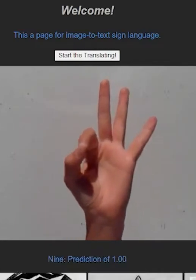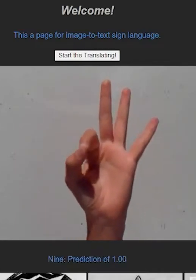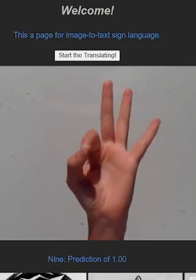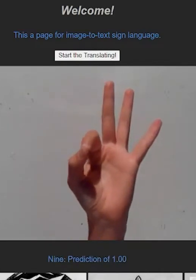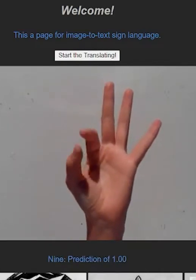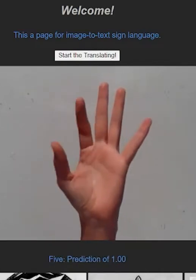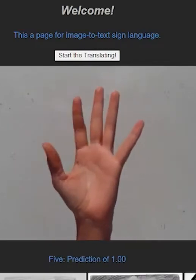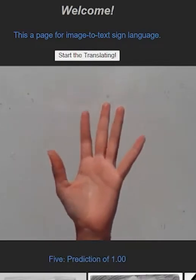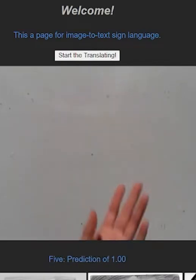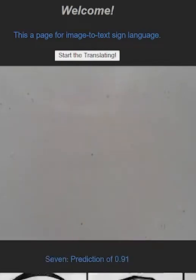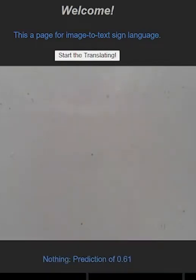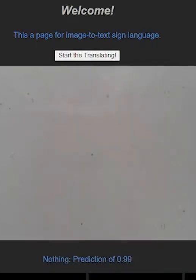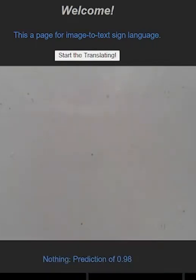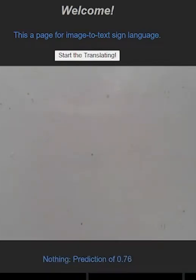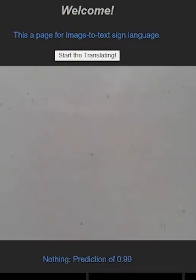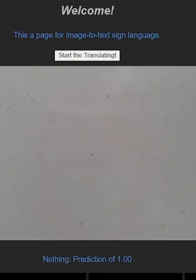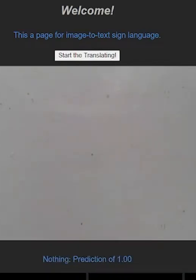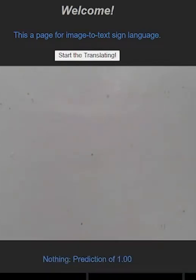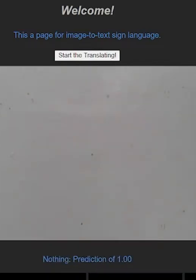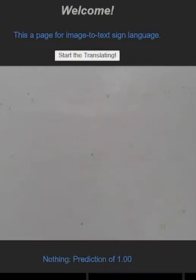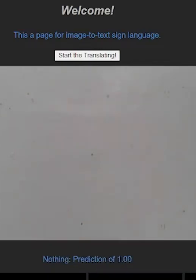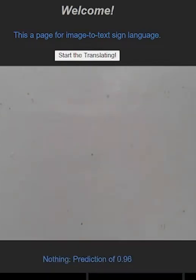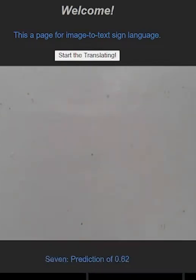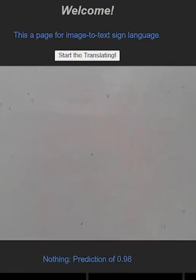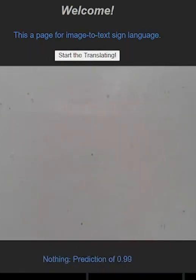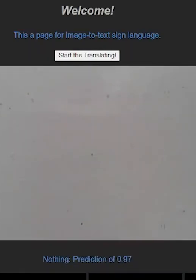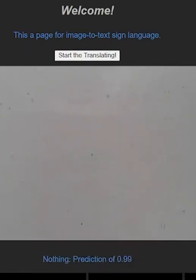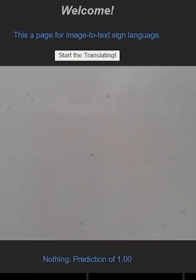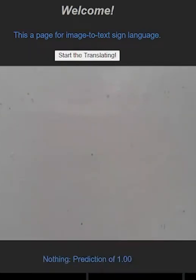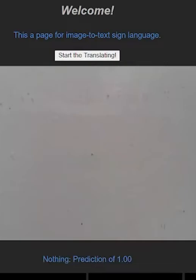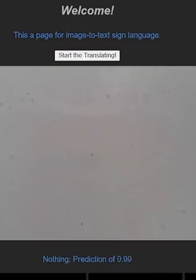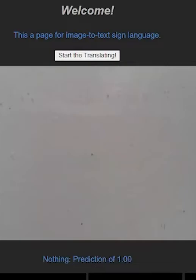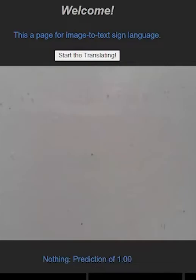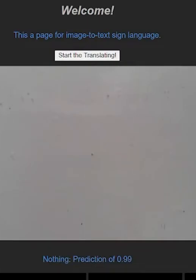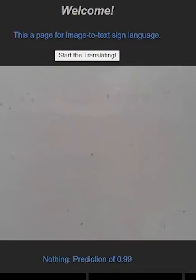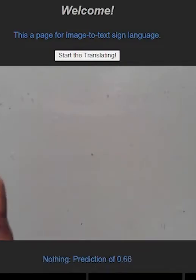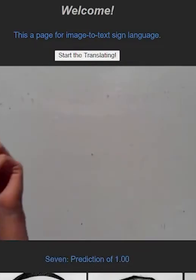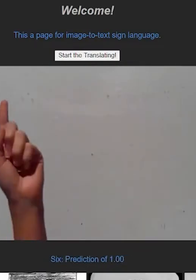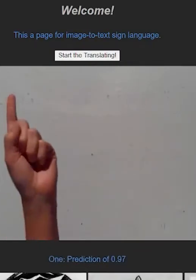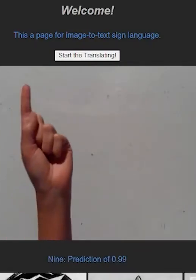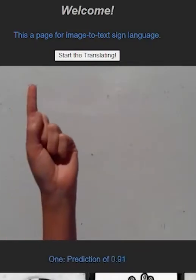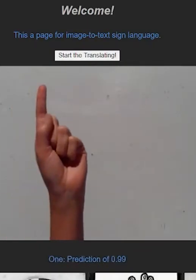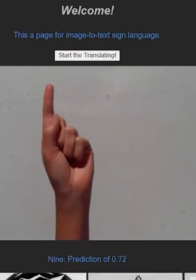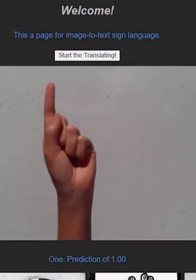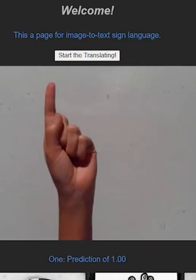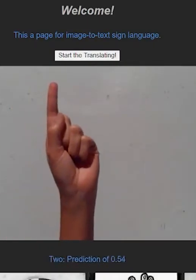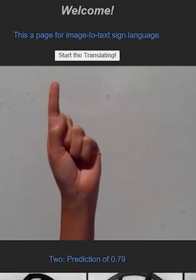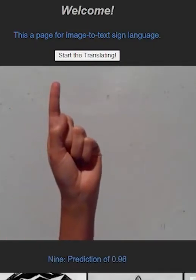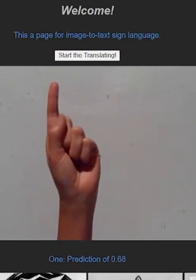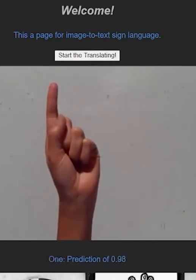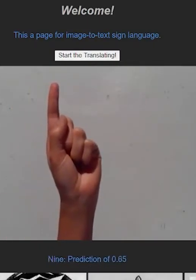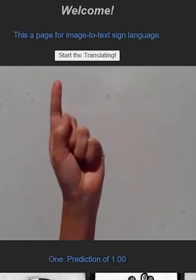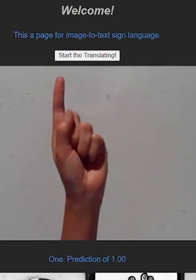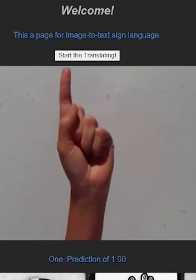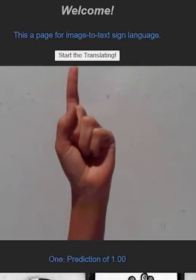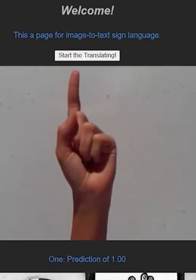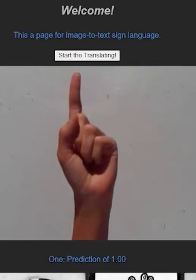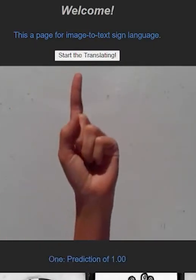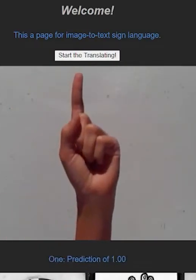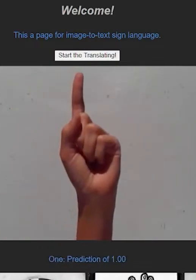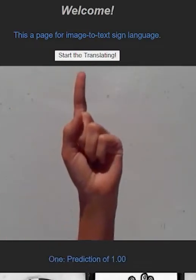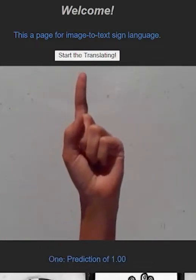9. Those are all the numbers that we have. But as you could see, each one had their own